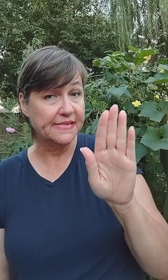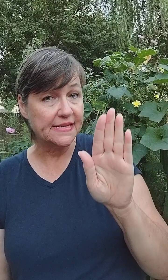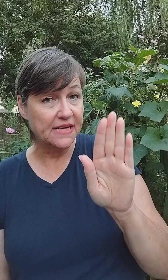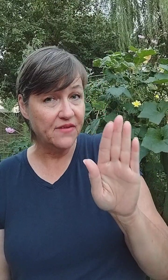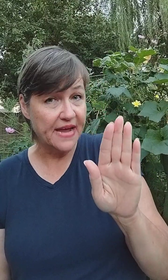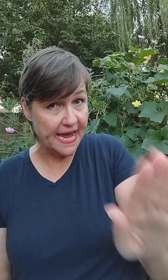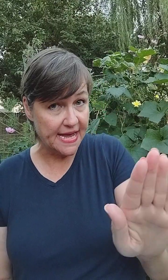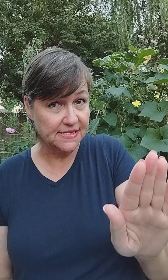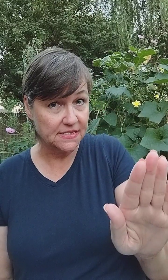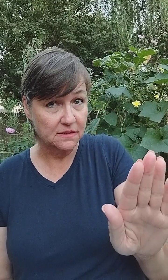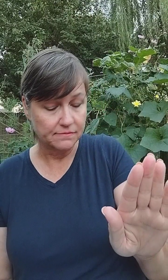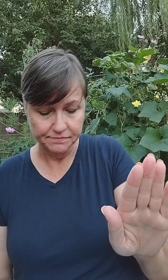Possessive, his